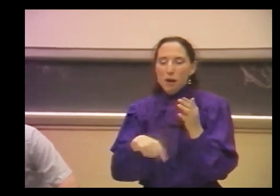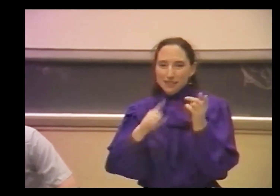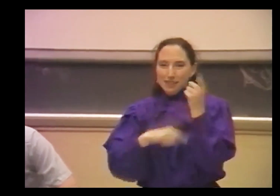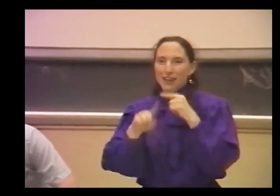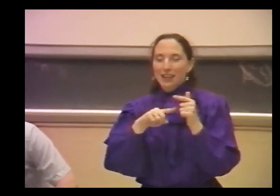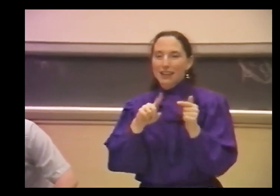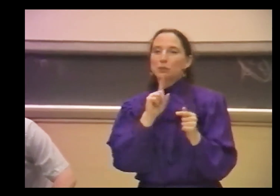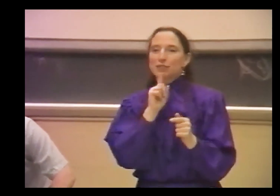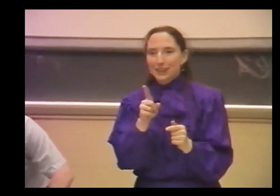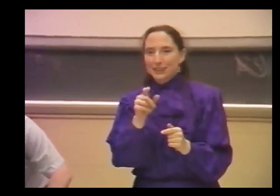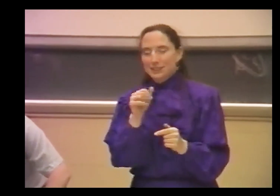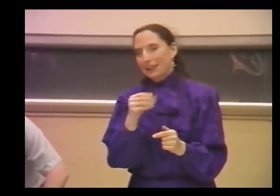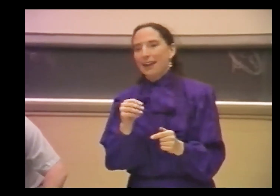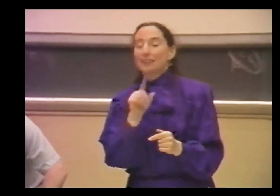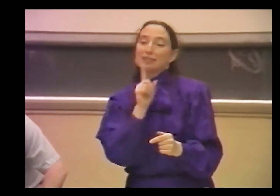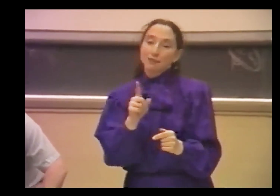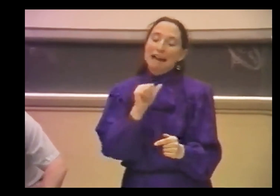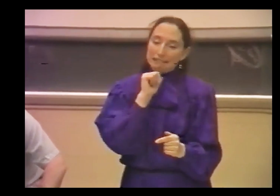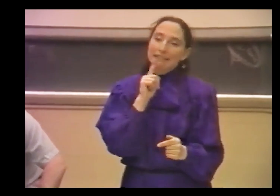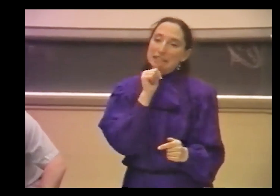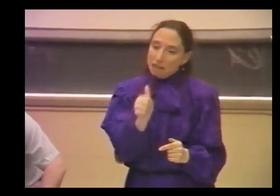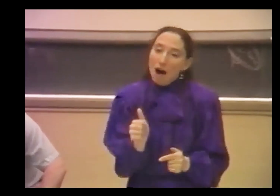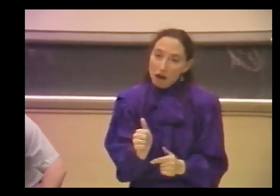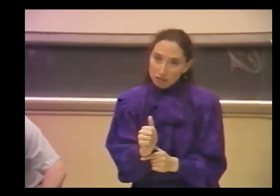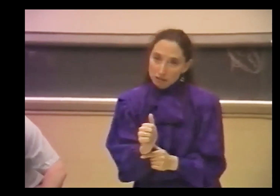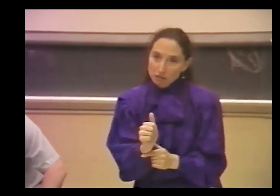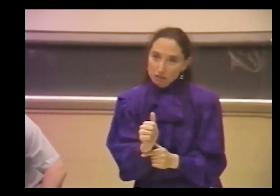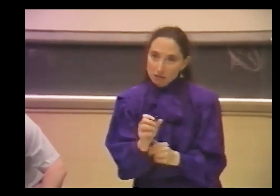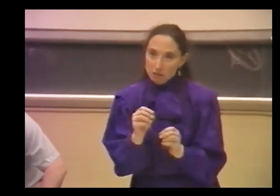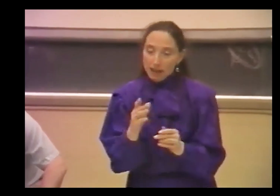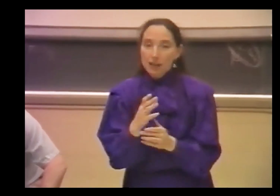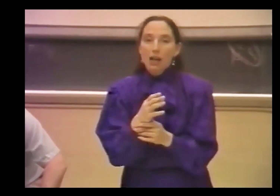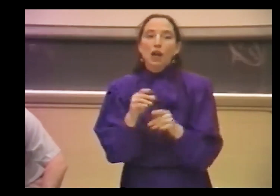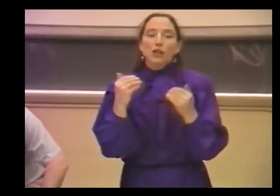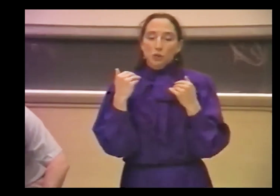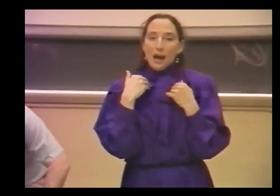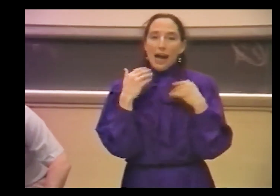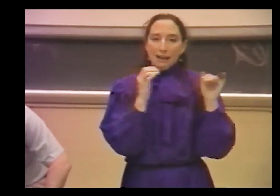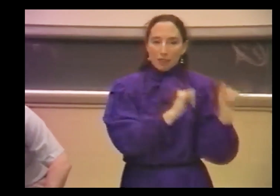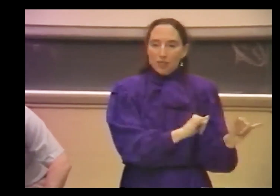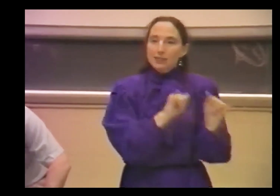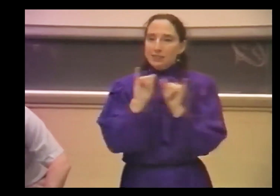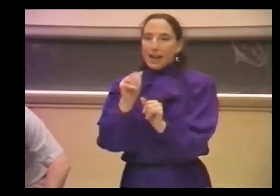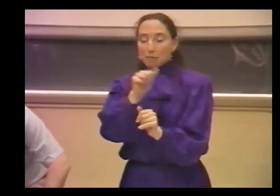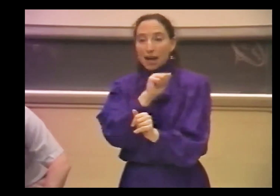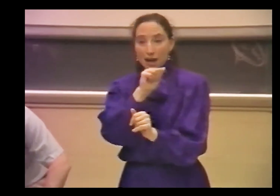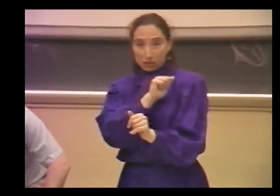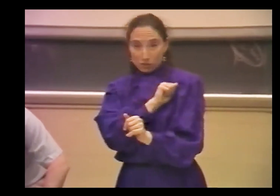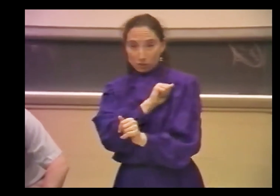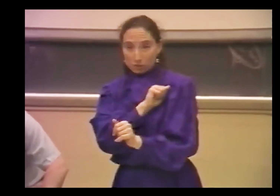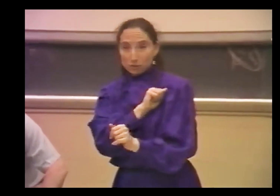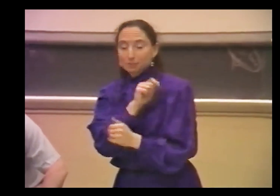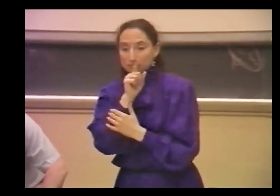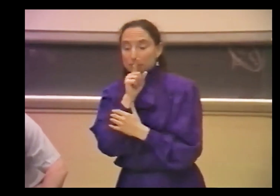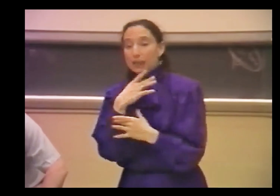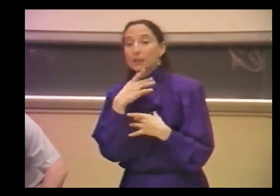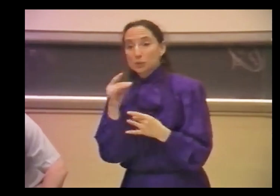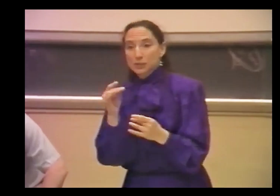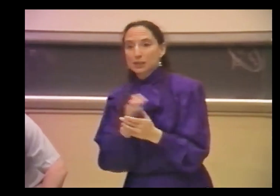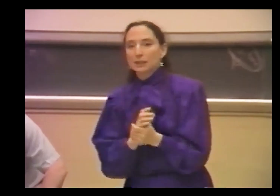what sign language is and, in fact, is not. Okay? You had the same attitude,